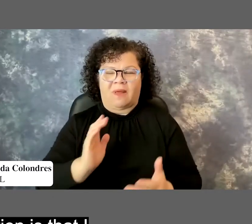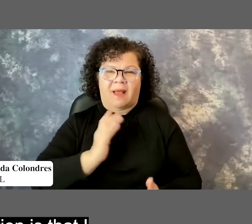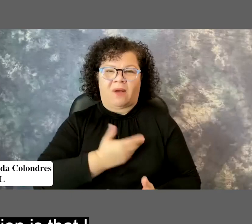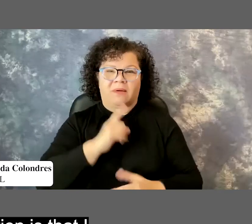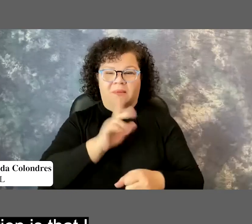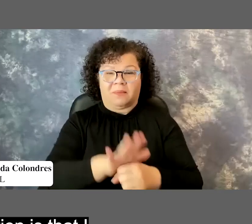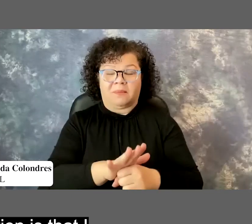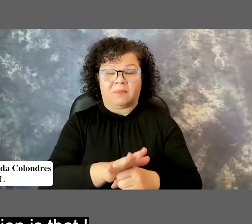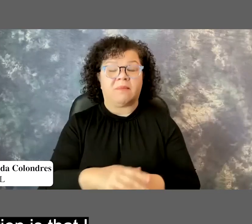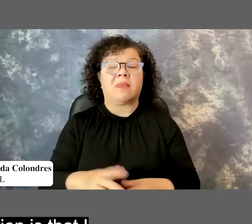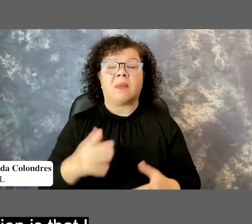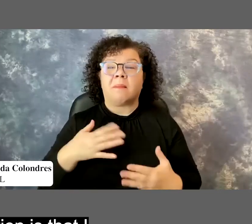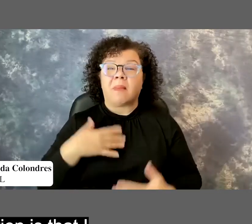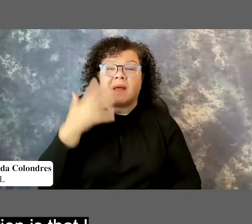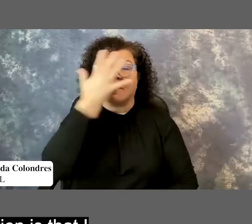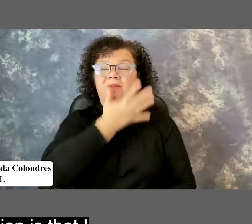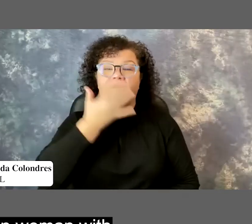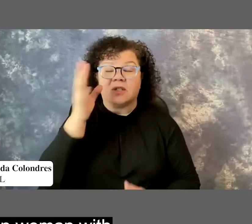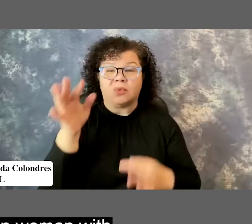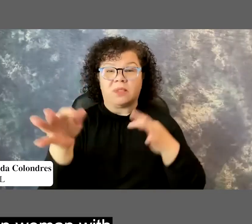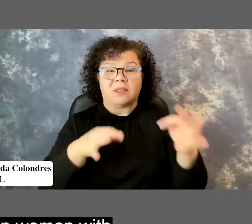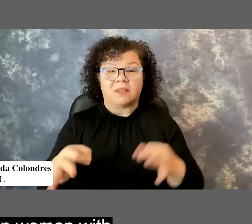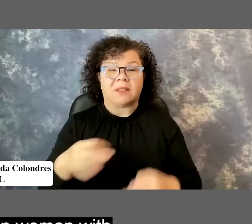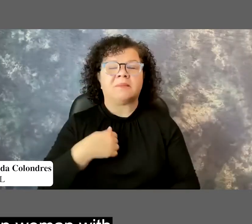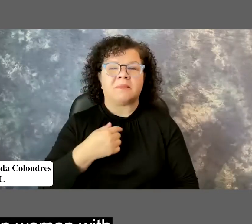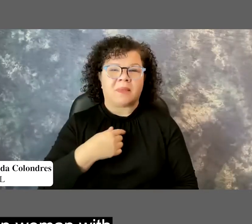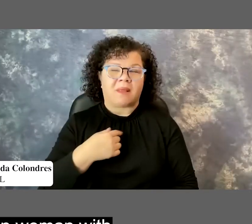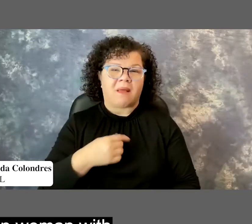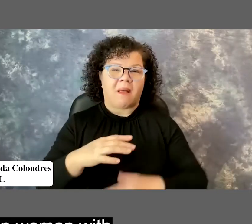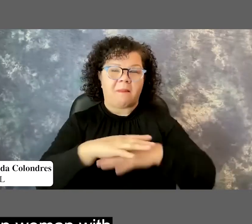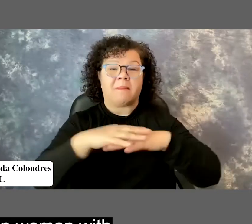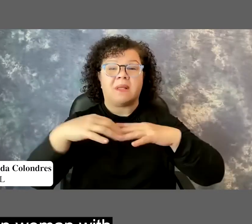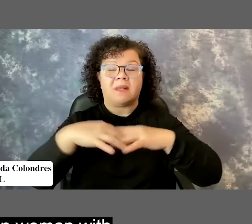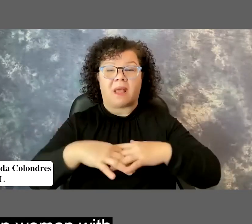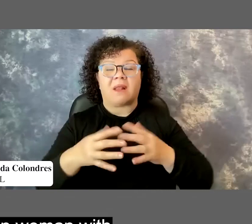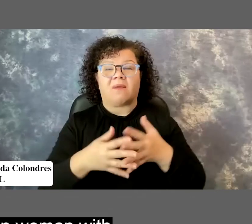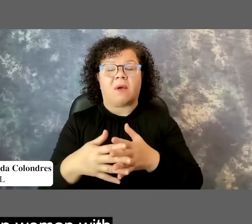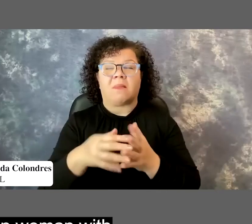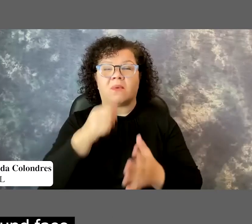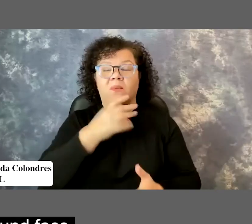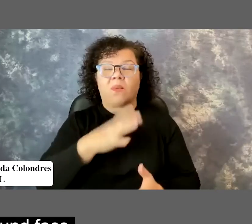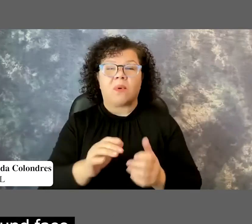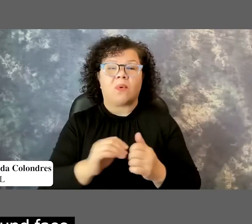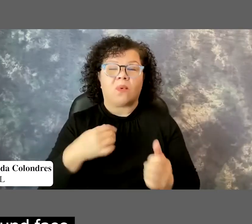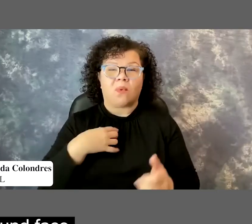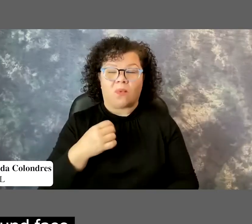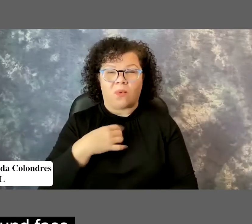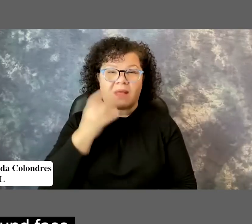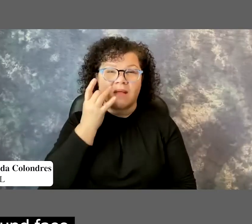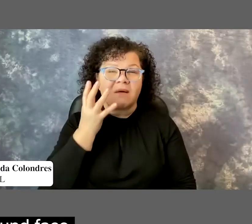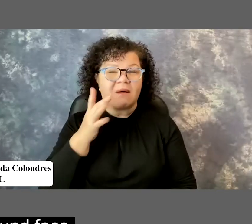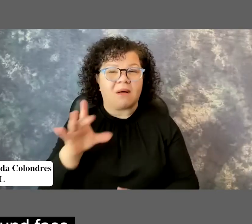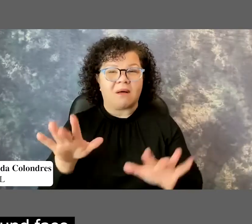My visual description is that I am a Native American woman with olive-ish skin, a round